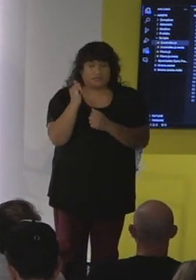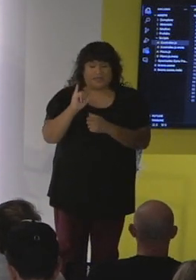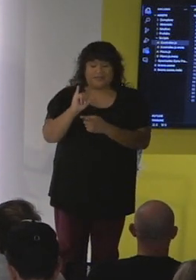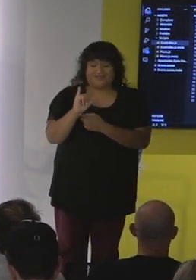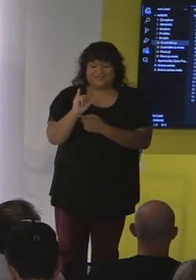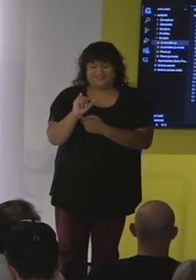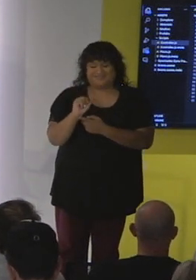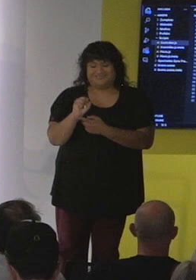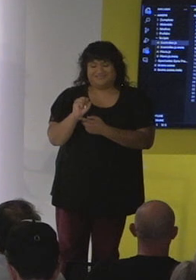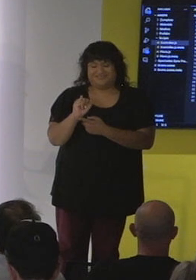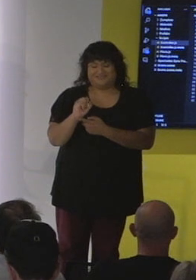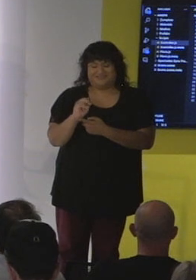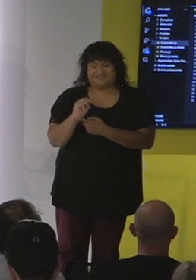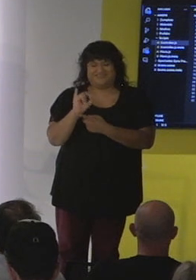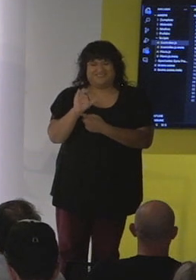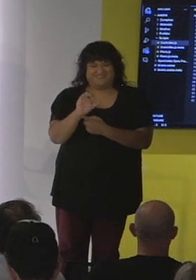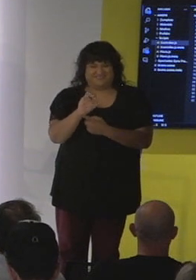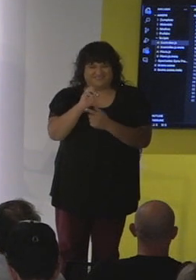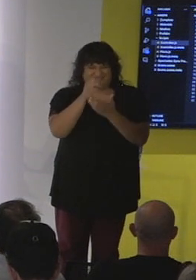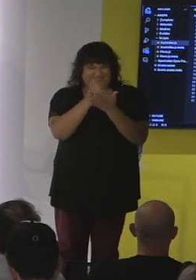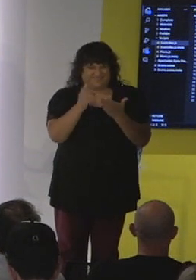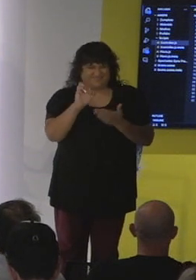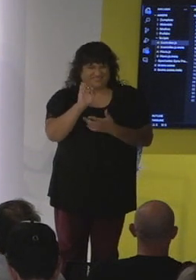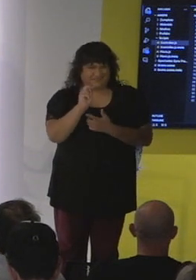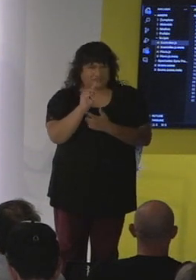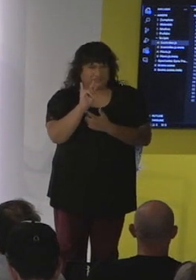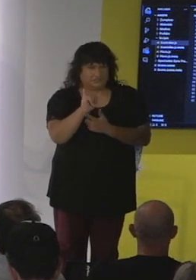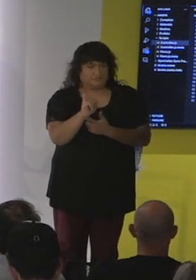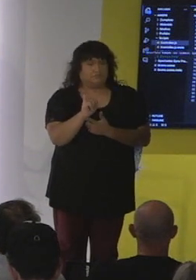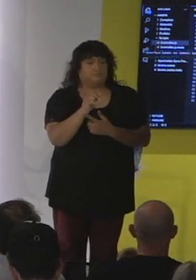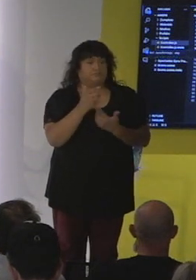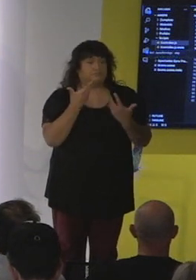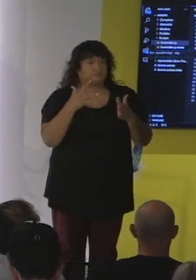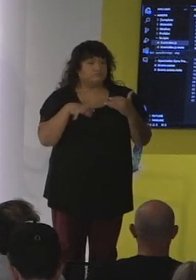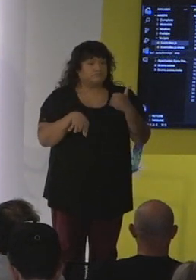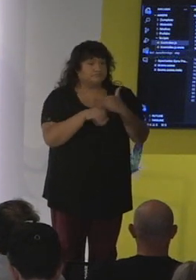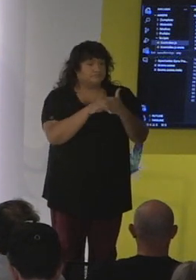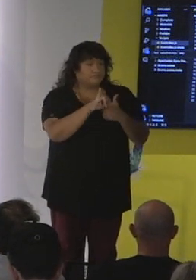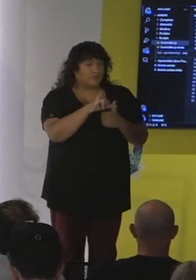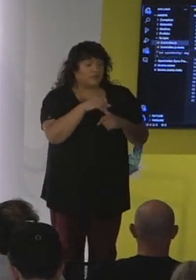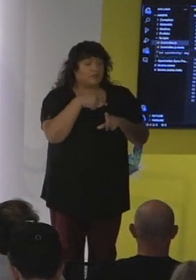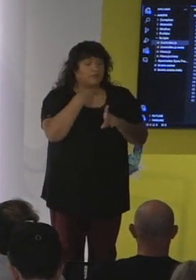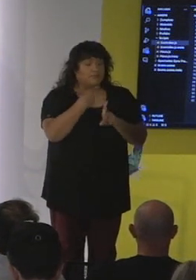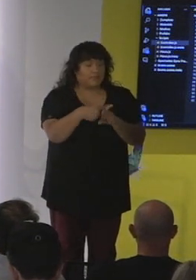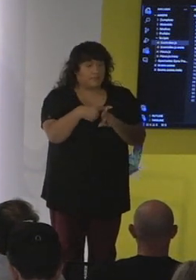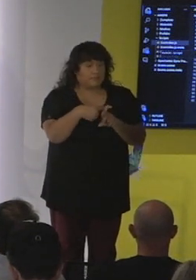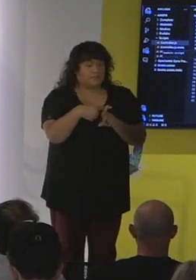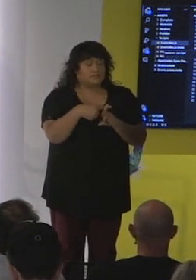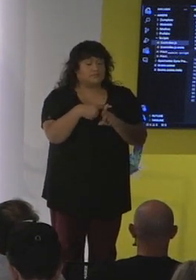So I've already defined a variable above called sync entity, and I'm going to,